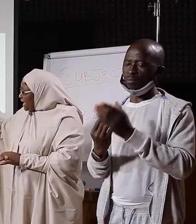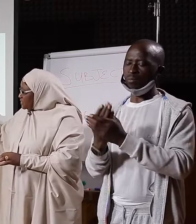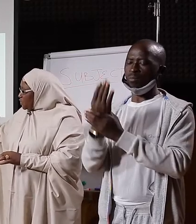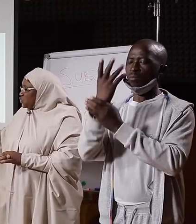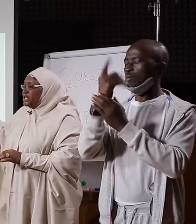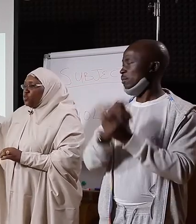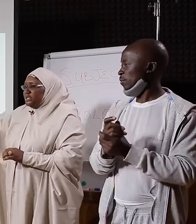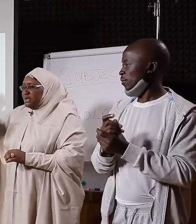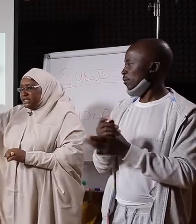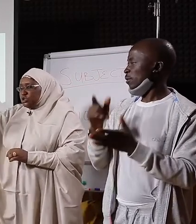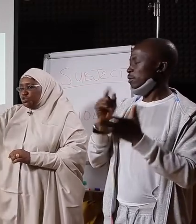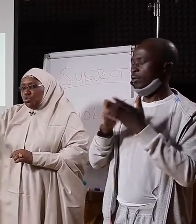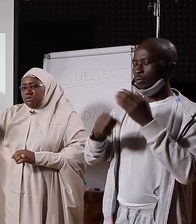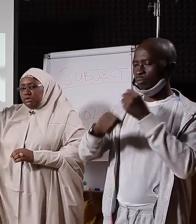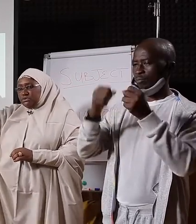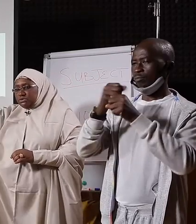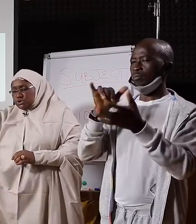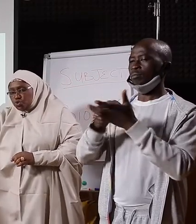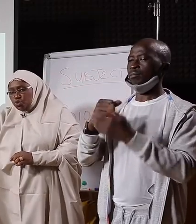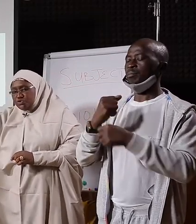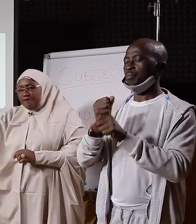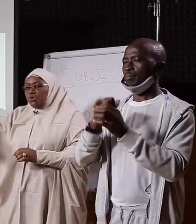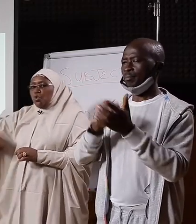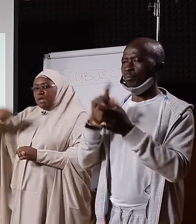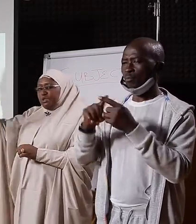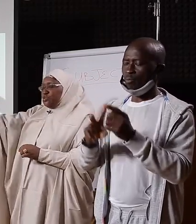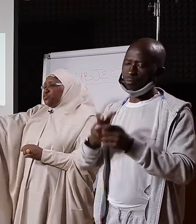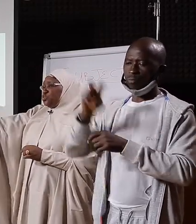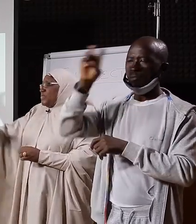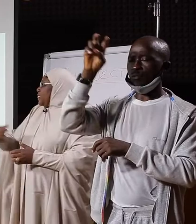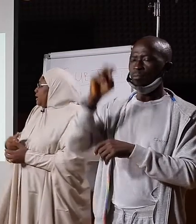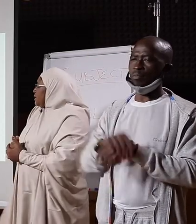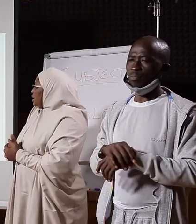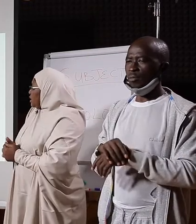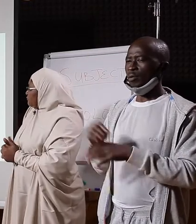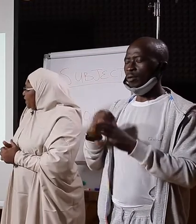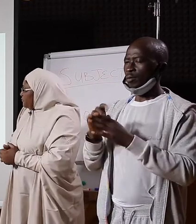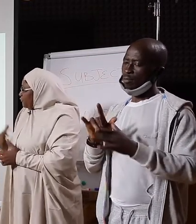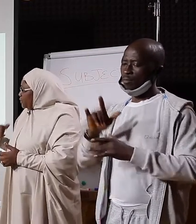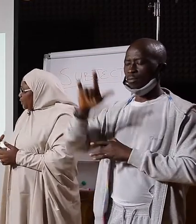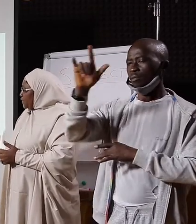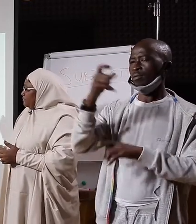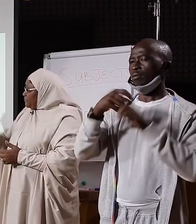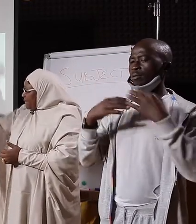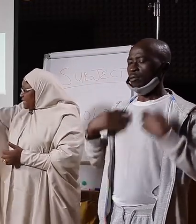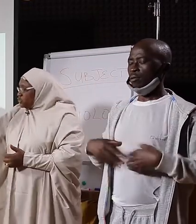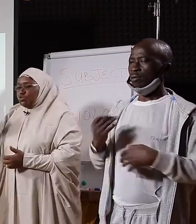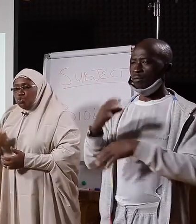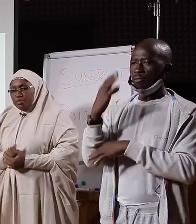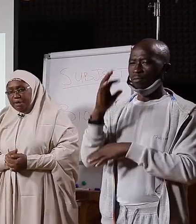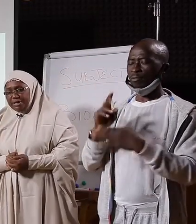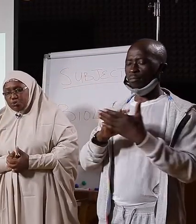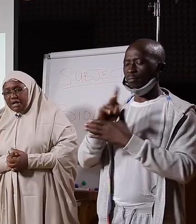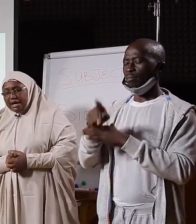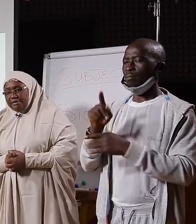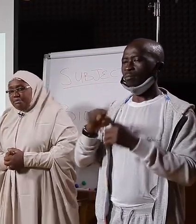this wing-like structure is what makes it to travel or maybe to fly from the body of the plant